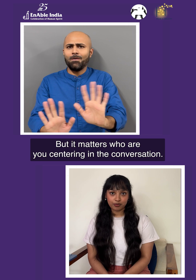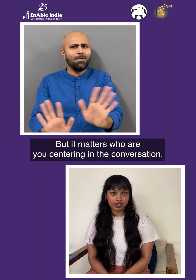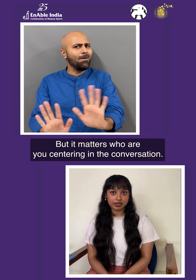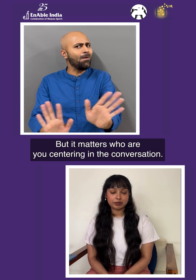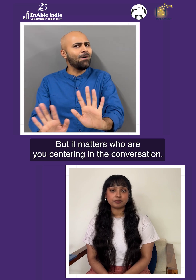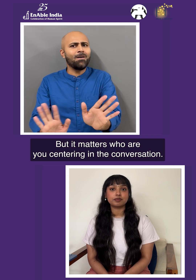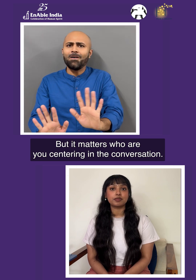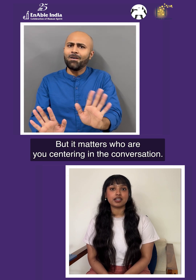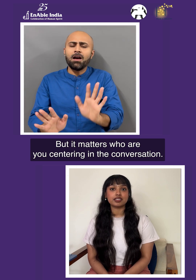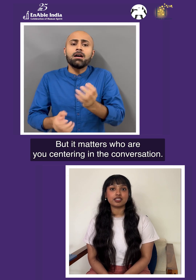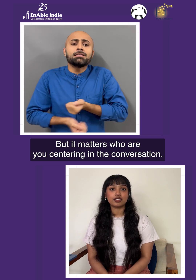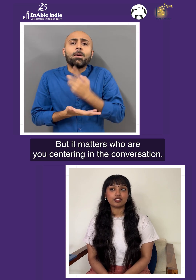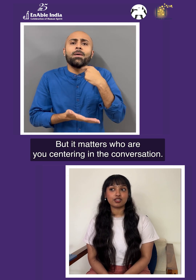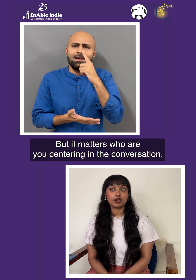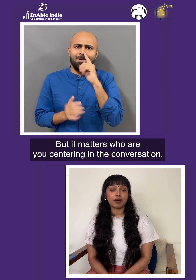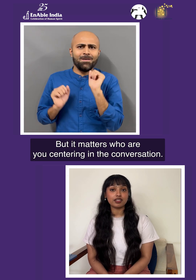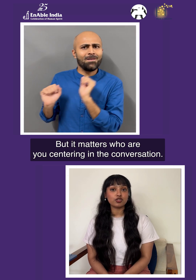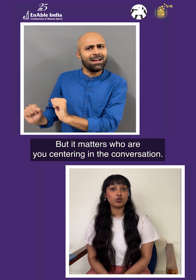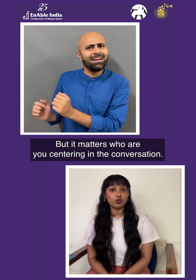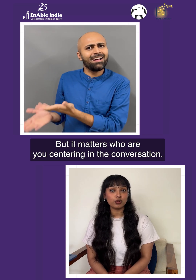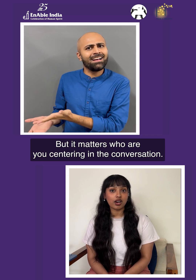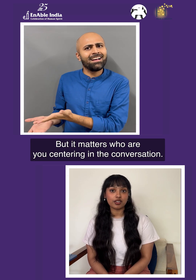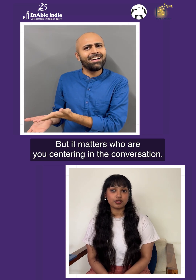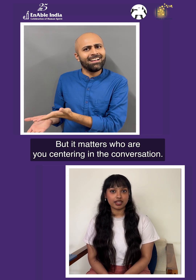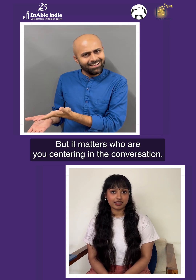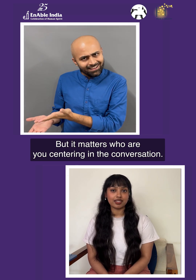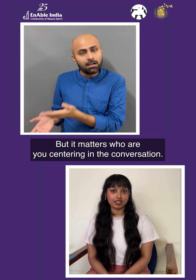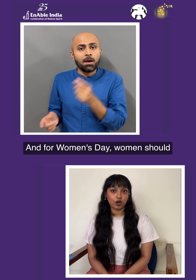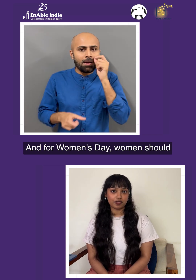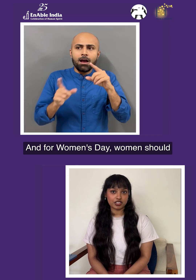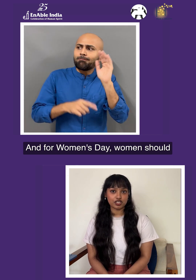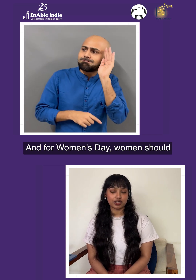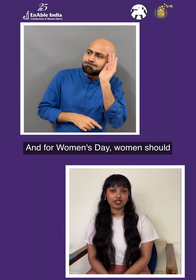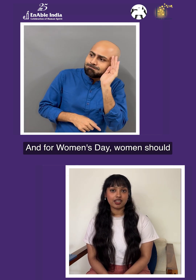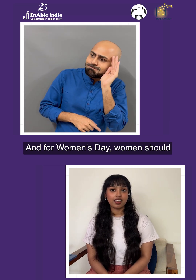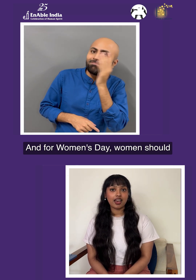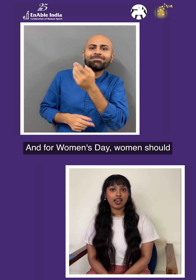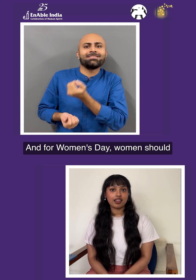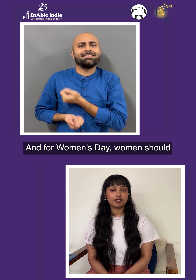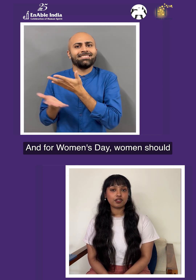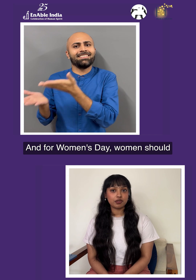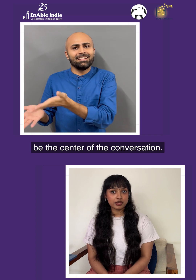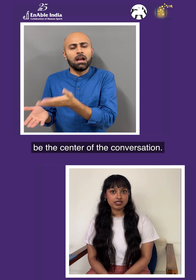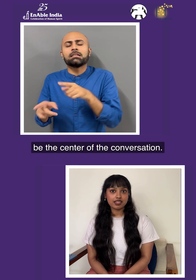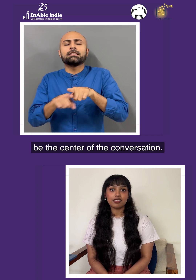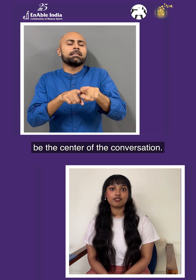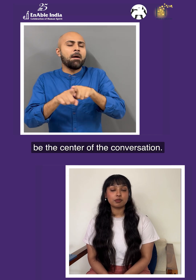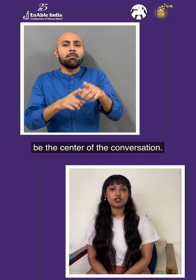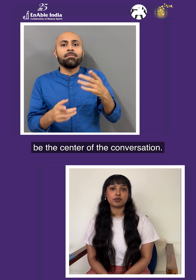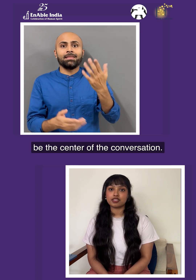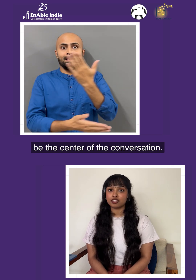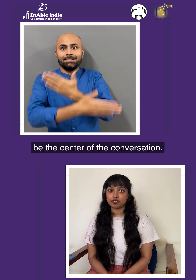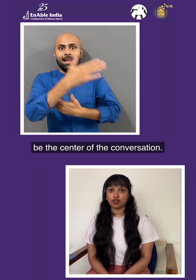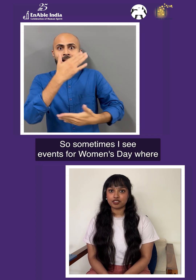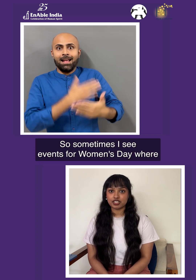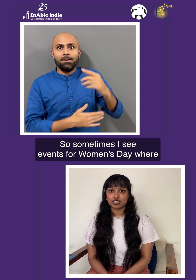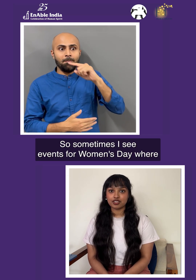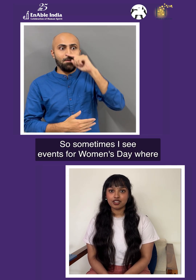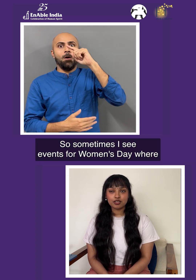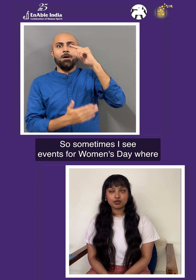welcome, but it matters who are you centering in the conversation. And for Women's Day, women should be center of conversation. So